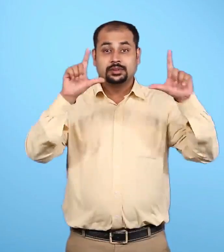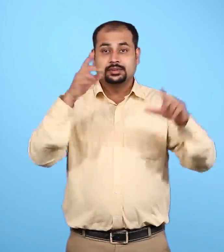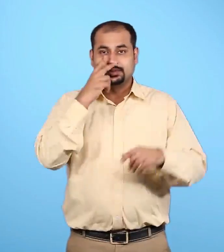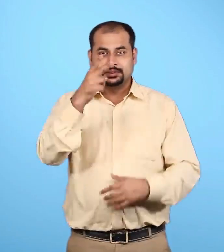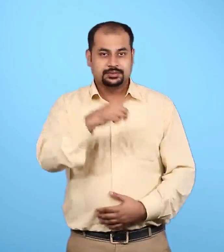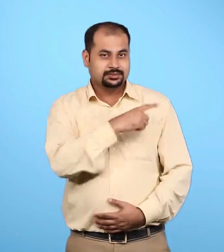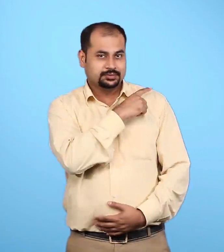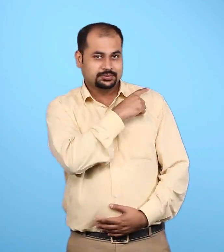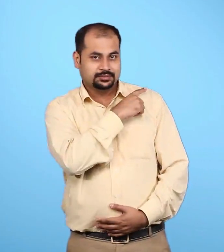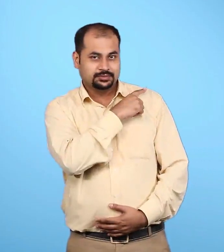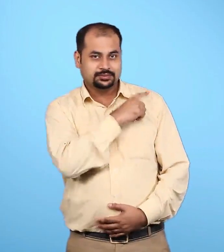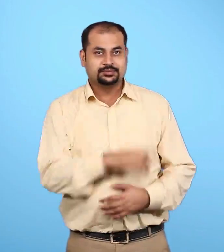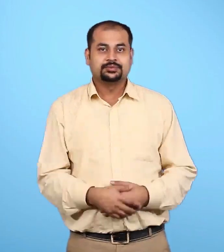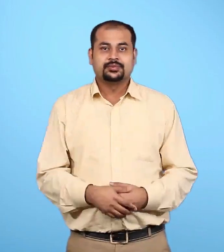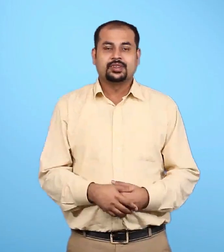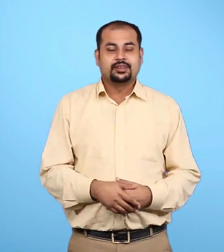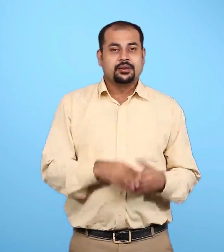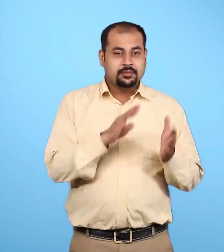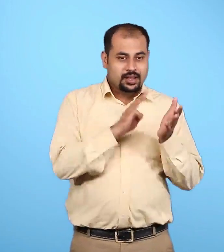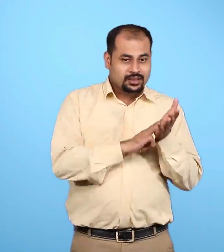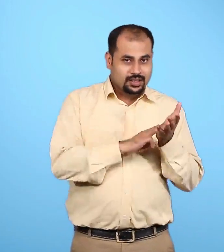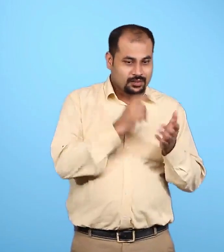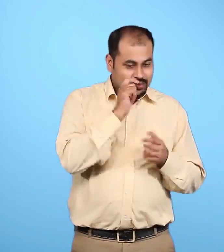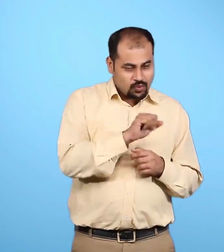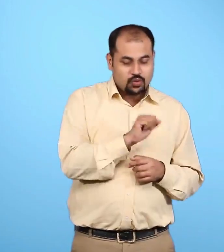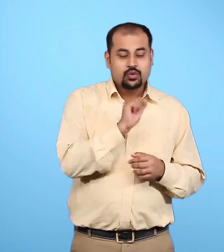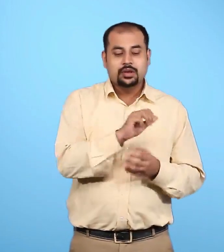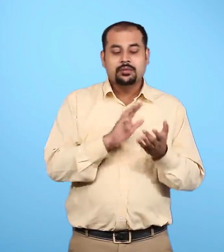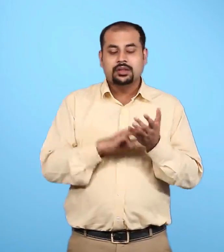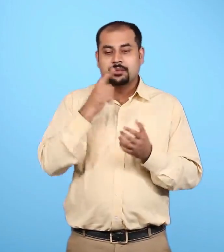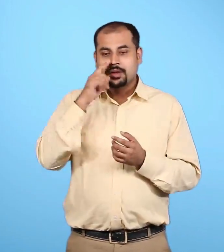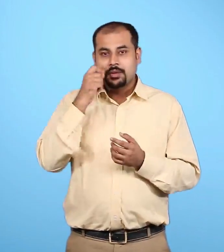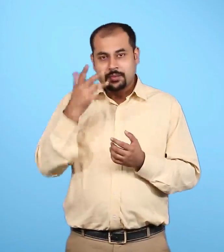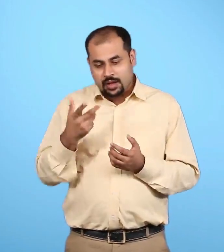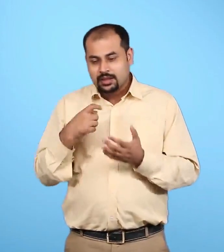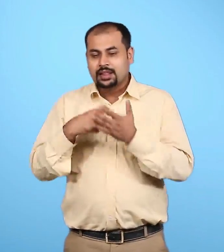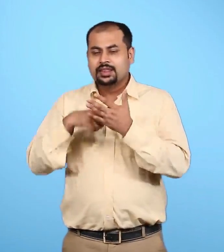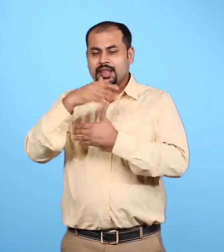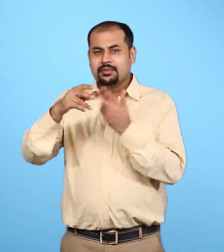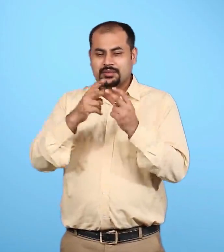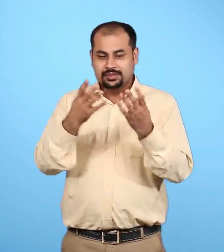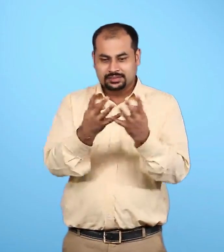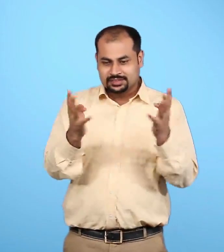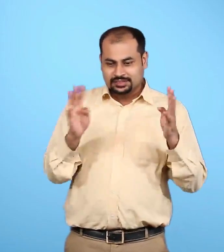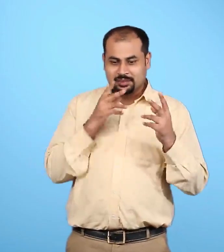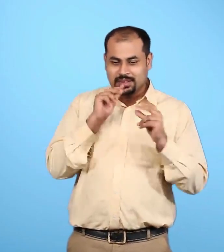On the top right corner of the page, there is a picture of Madhav at the wedding along with